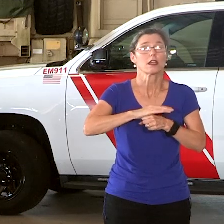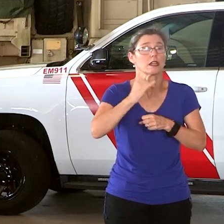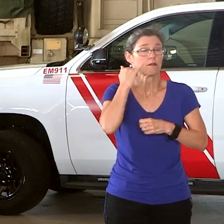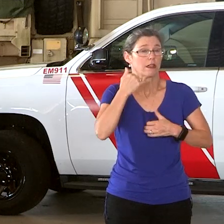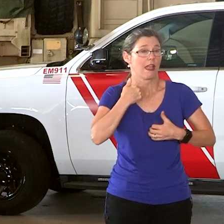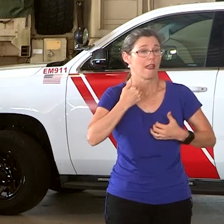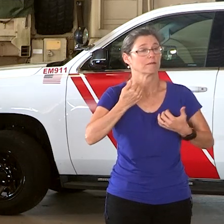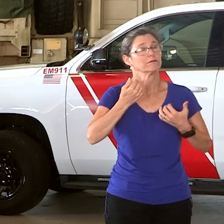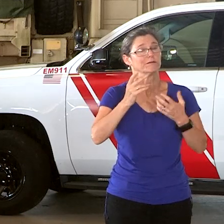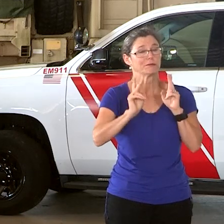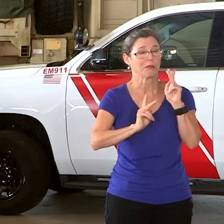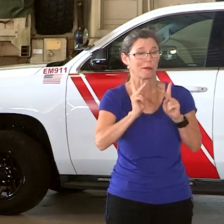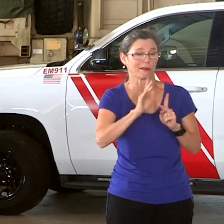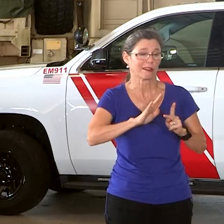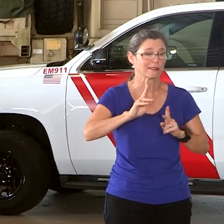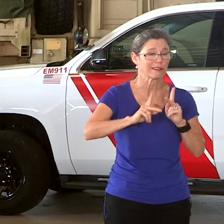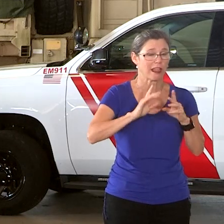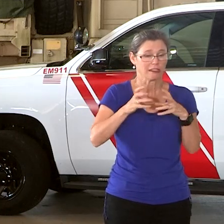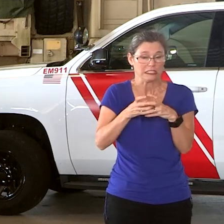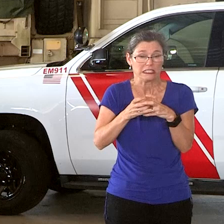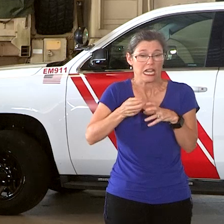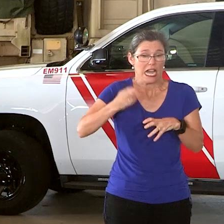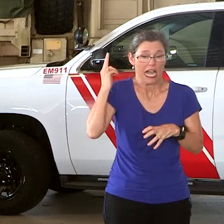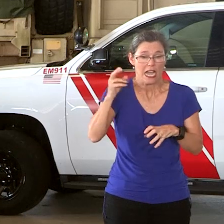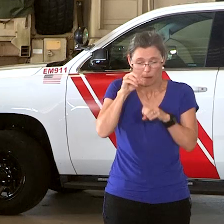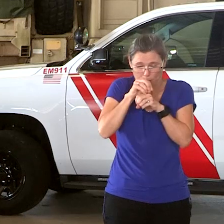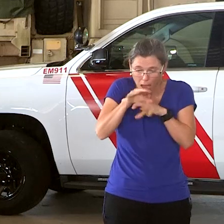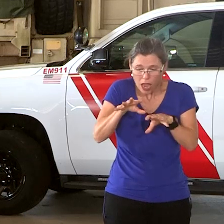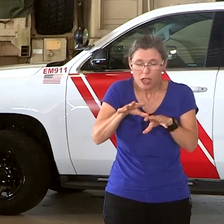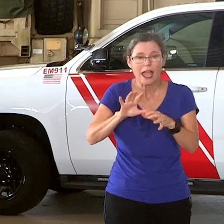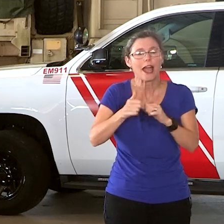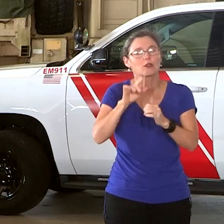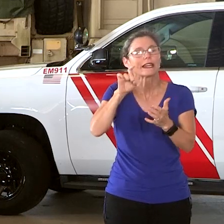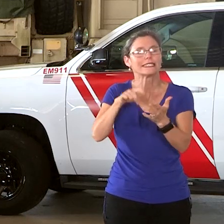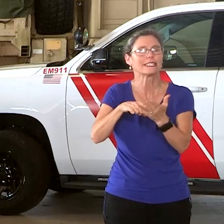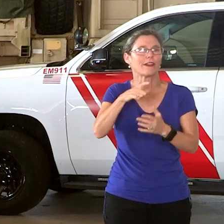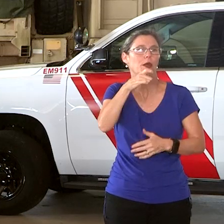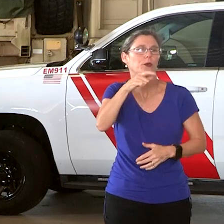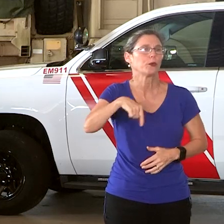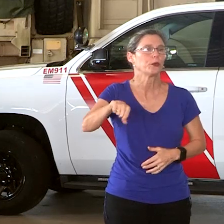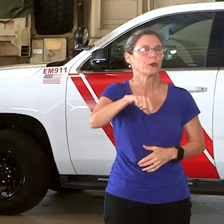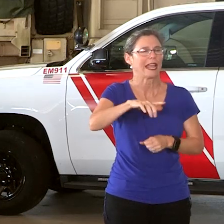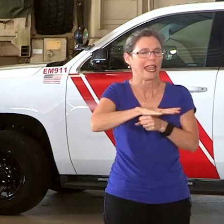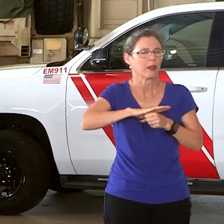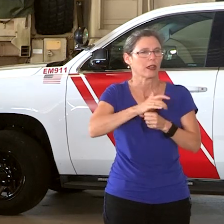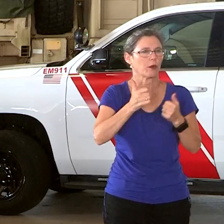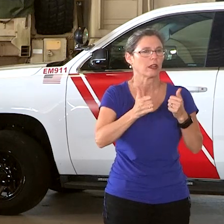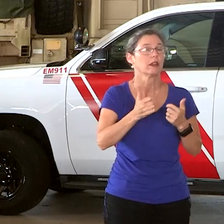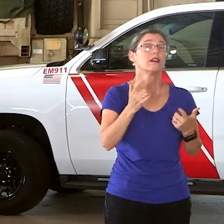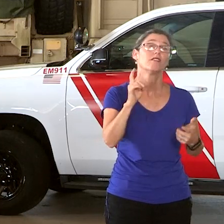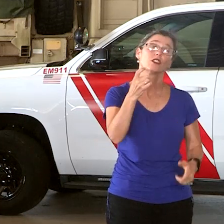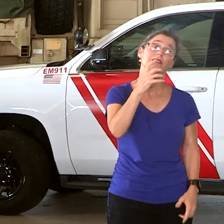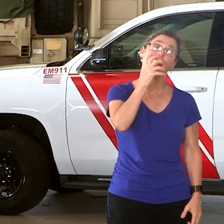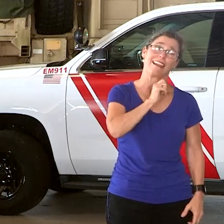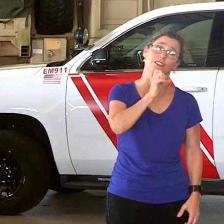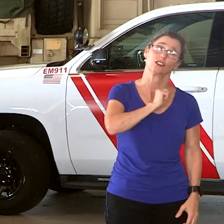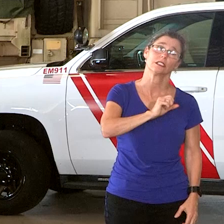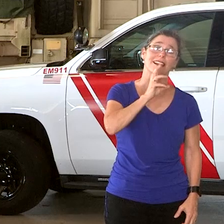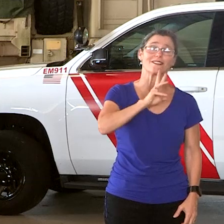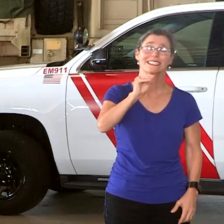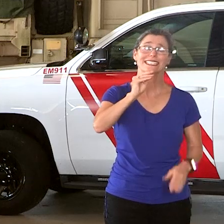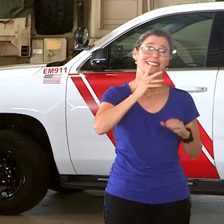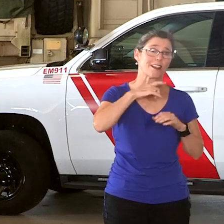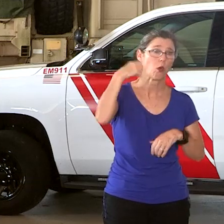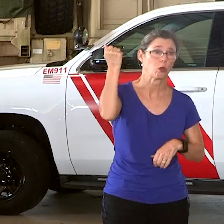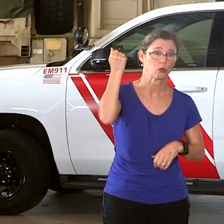are going to have worse outcomes than others. So that was our focus. And of course, it starts with age, an age greater than 60.